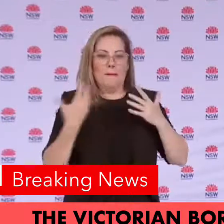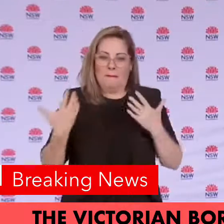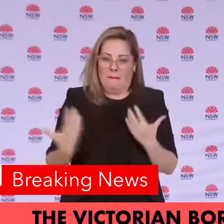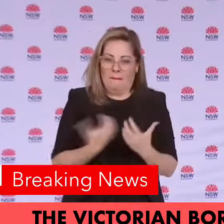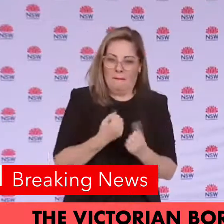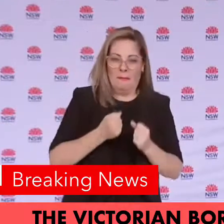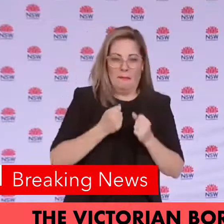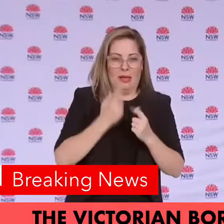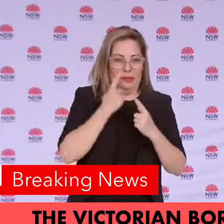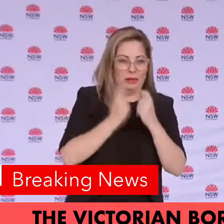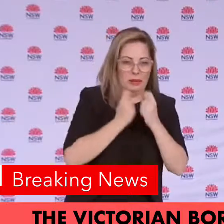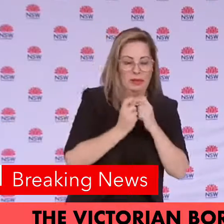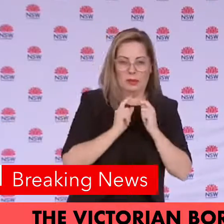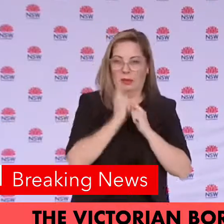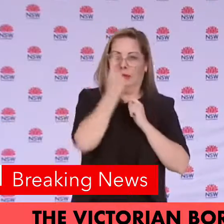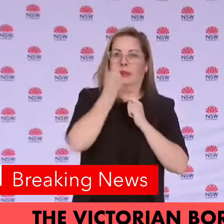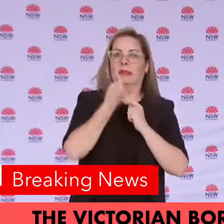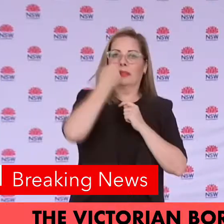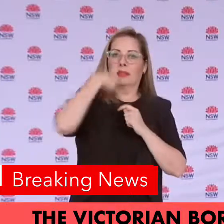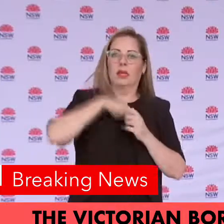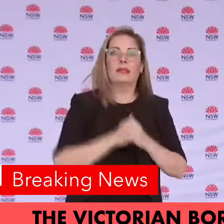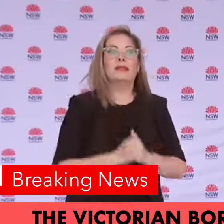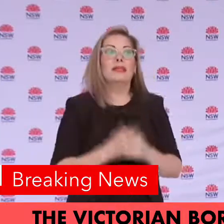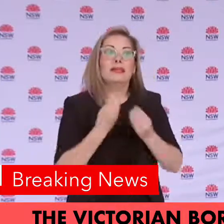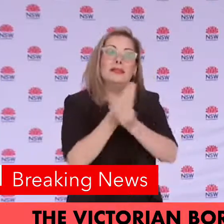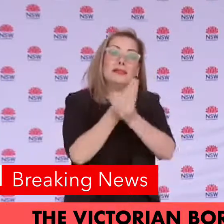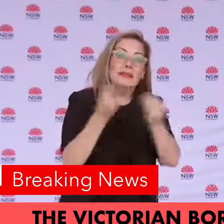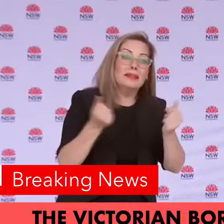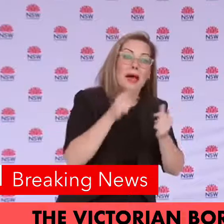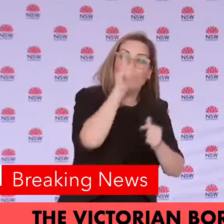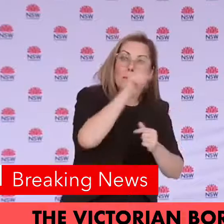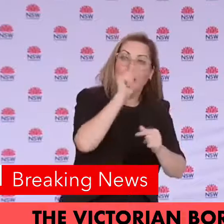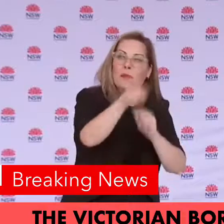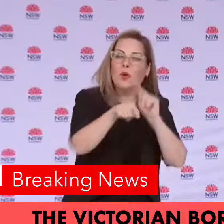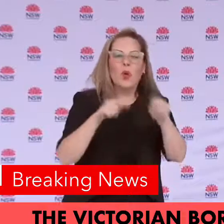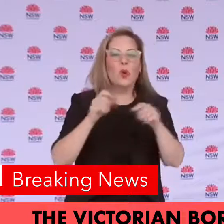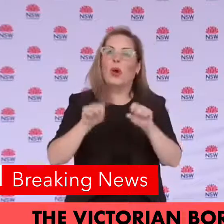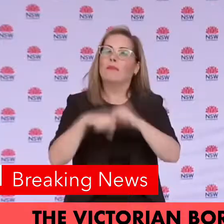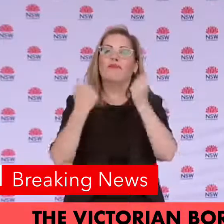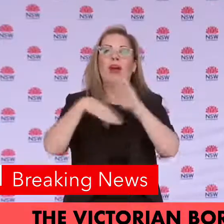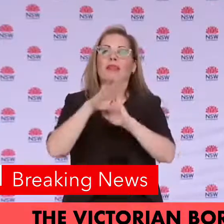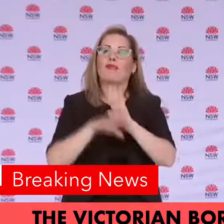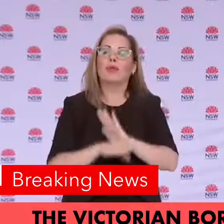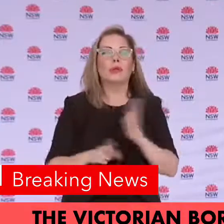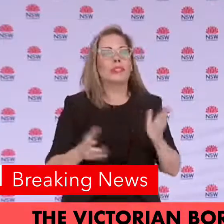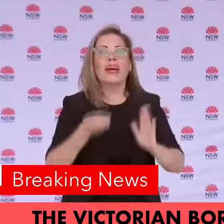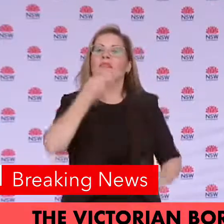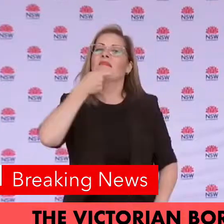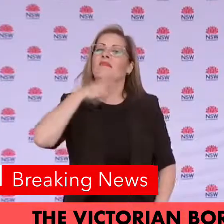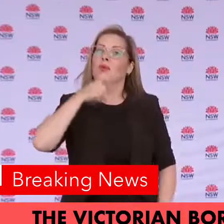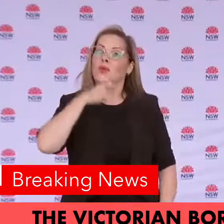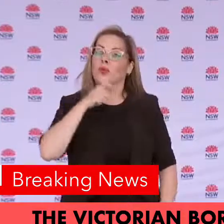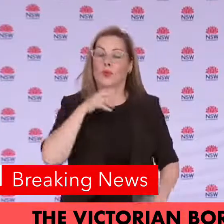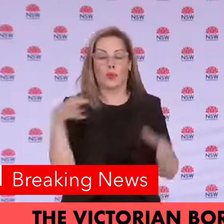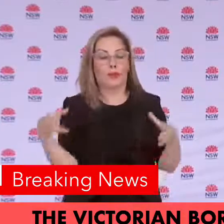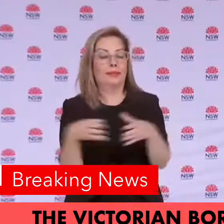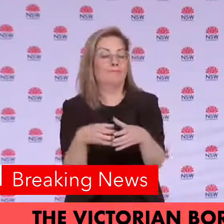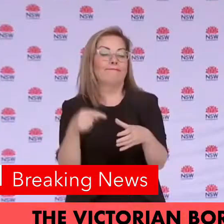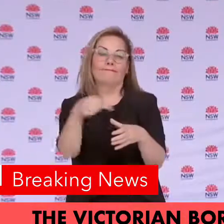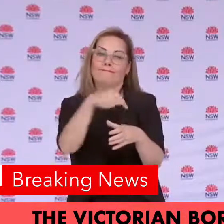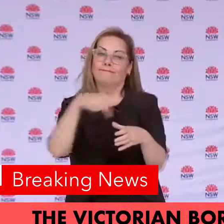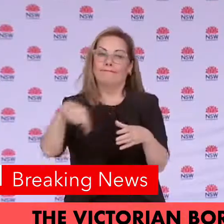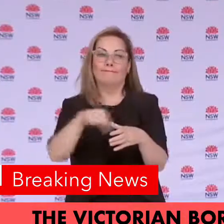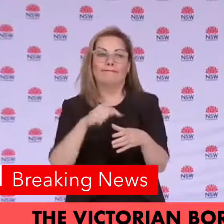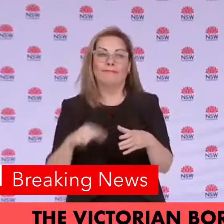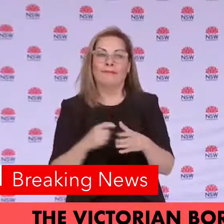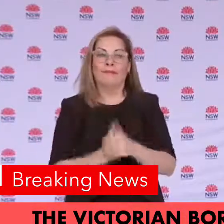In relation to some members of the community not doing the right thing, it's a very small minority. And again, in response to that specific